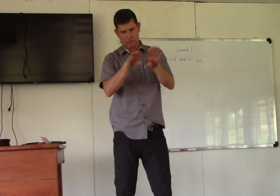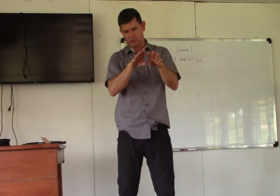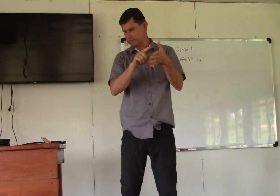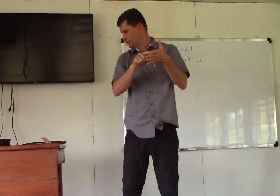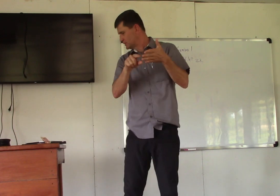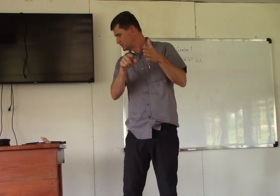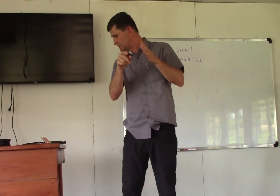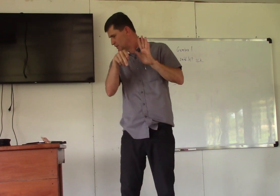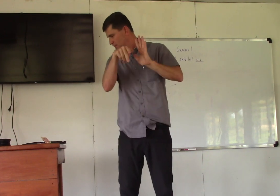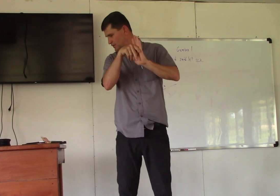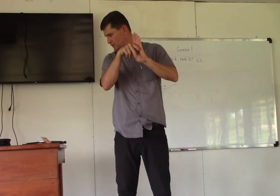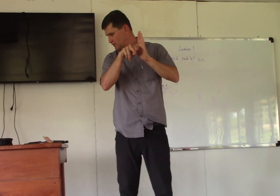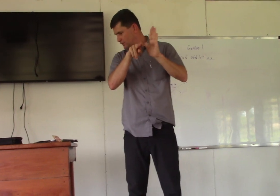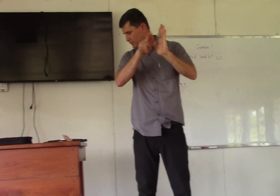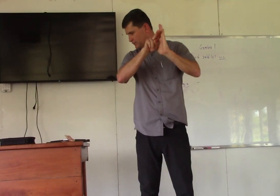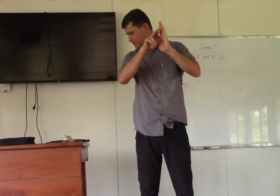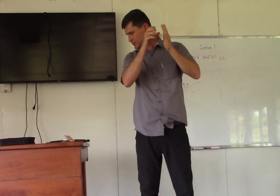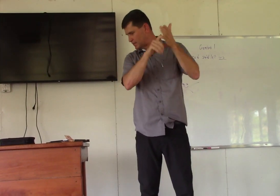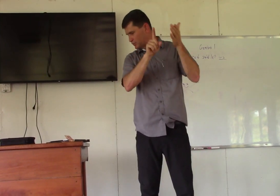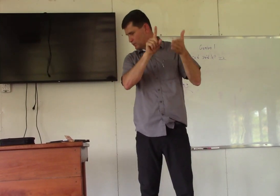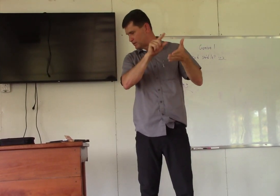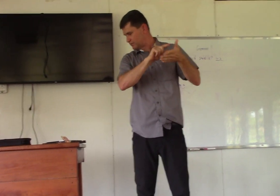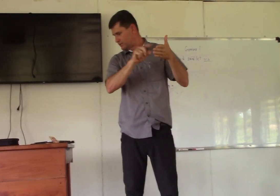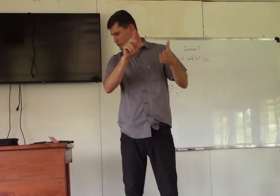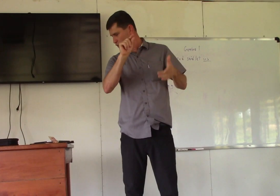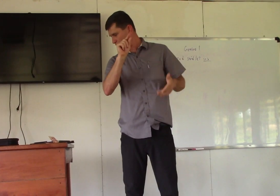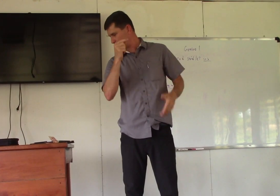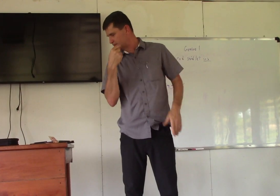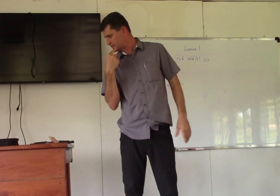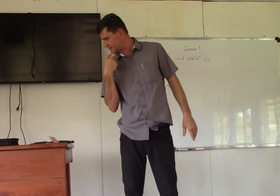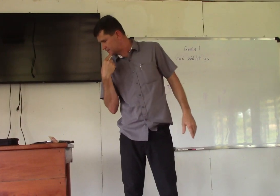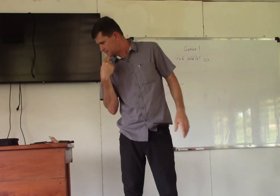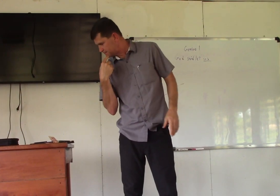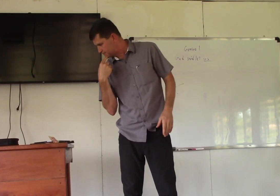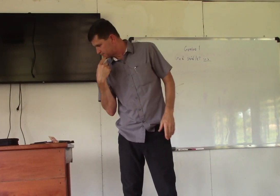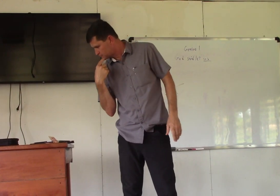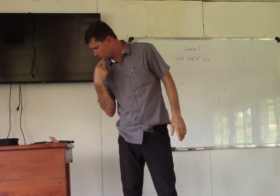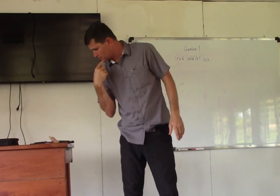Closing verse. Philippians chapter 1 verse 20 says,